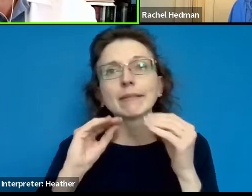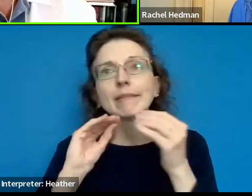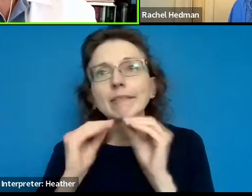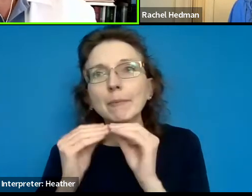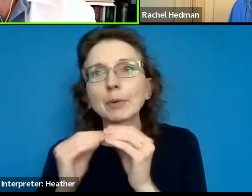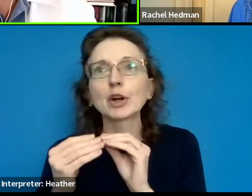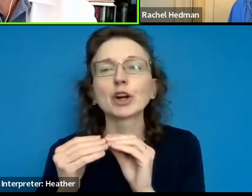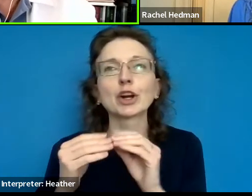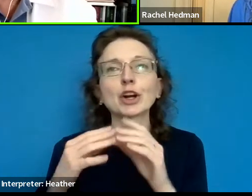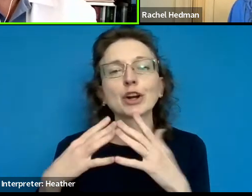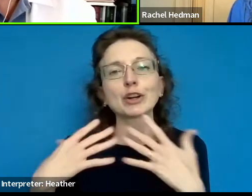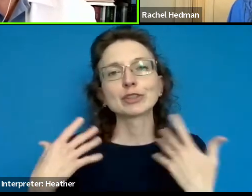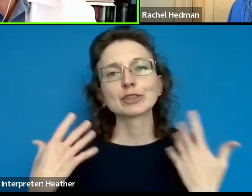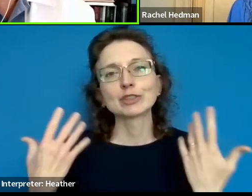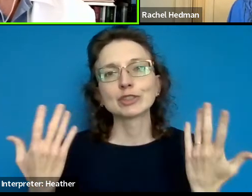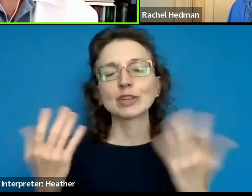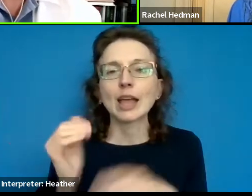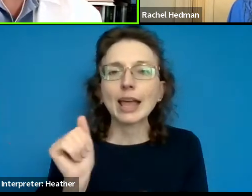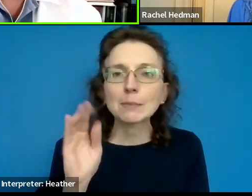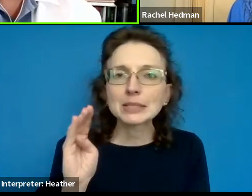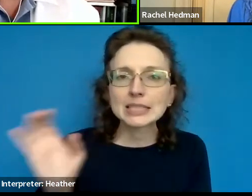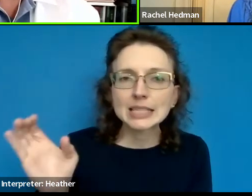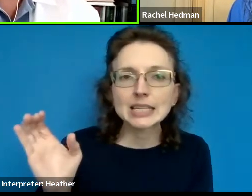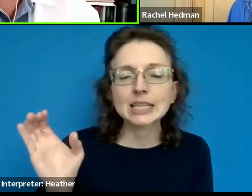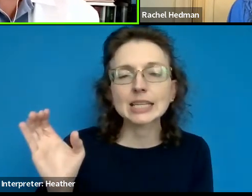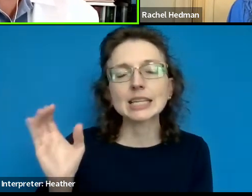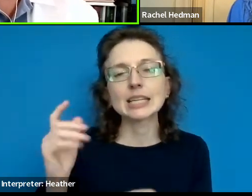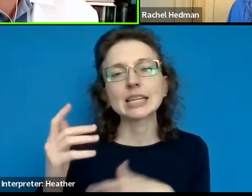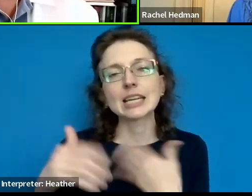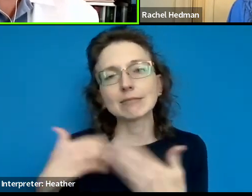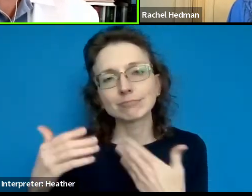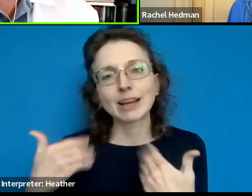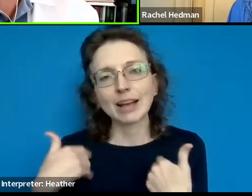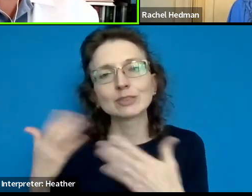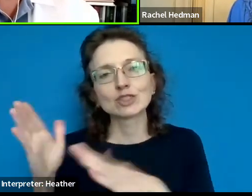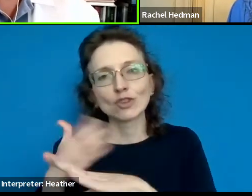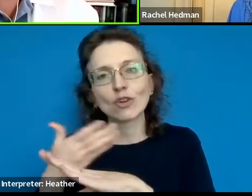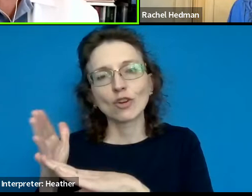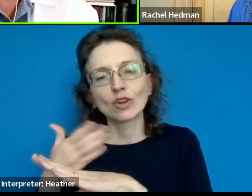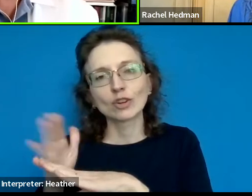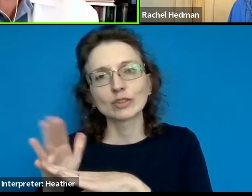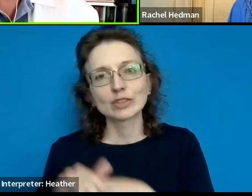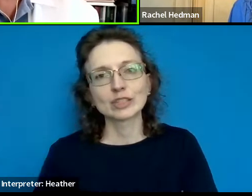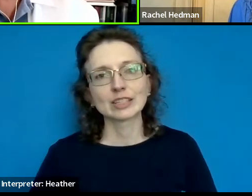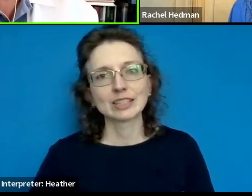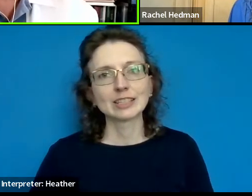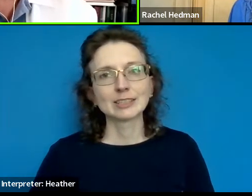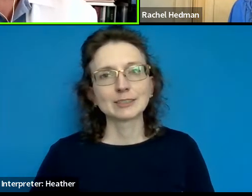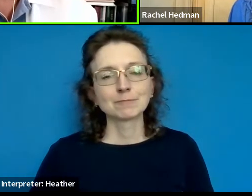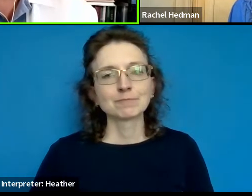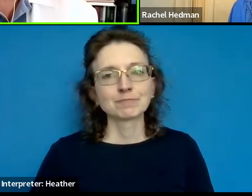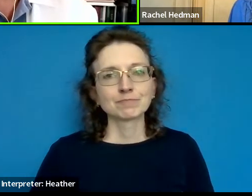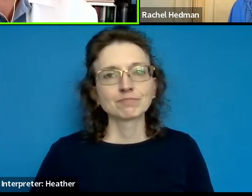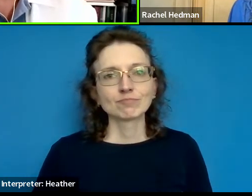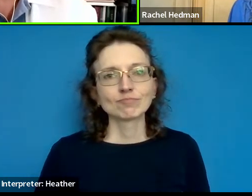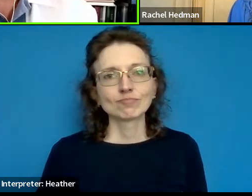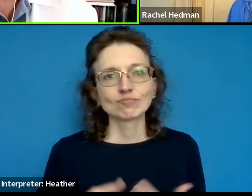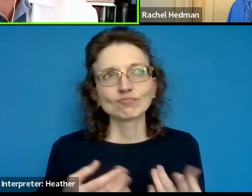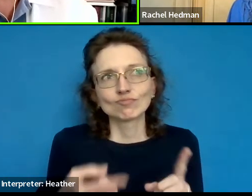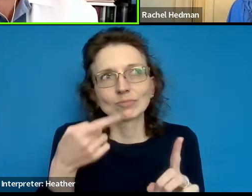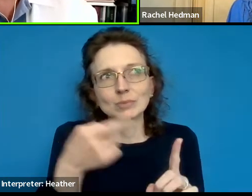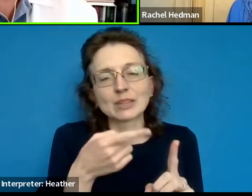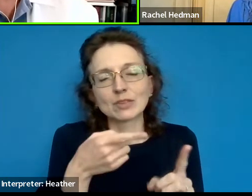and so forth, or teaching them the alphabet. And we have a lot of this is a particular way that Tongans use